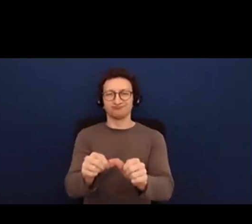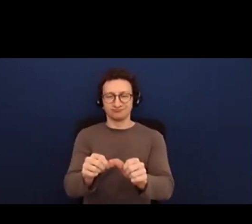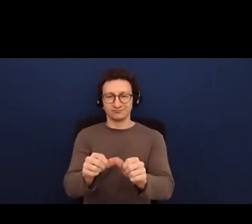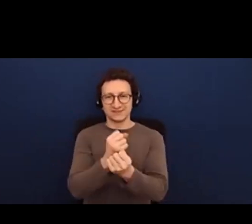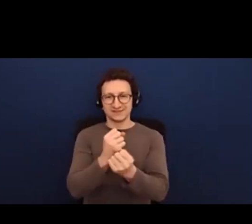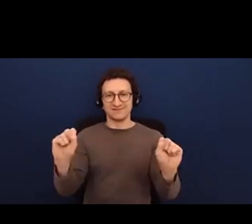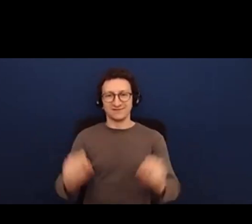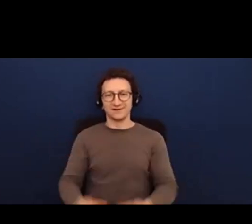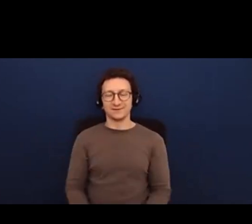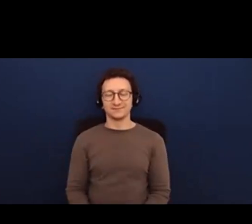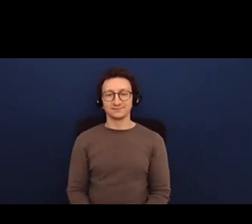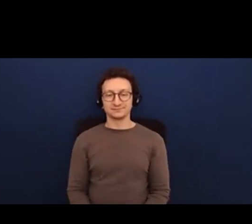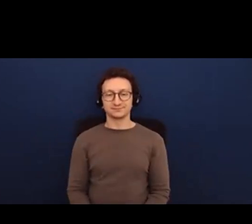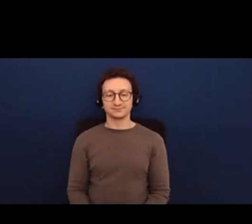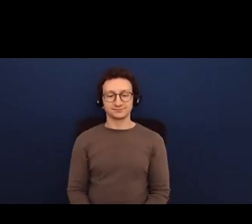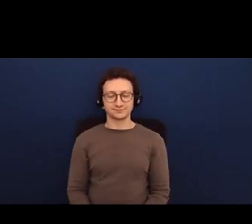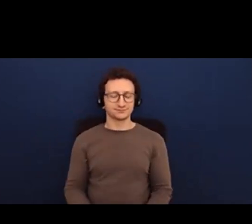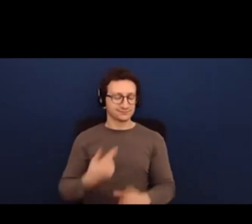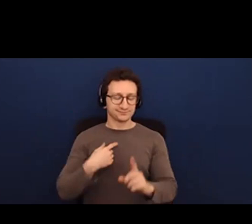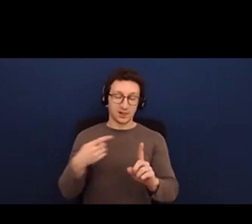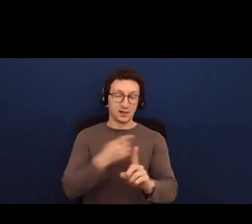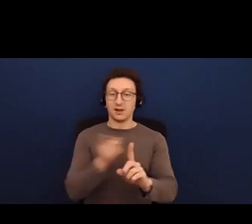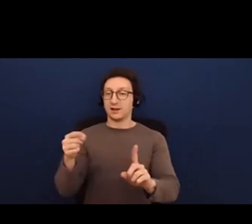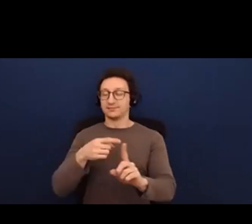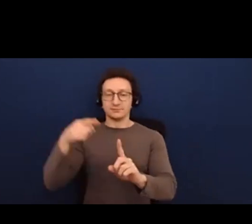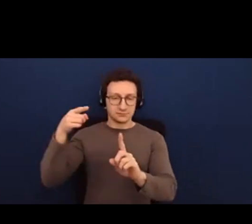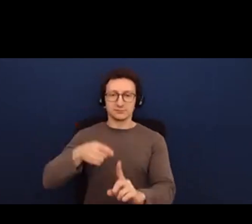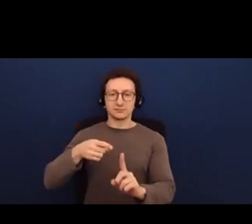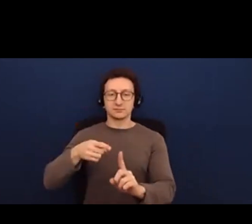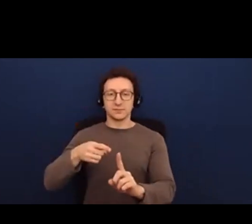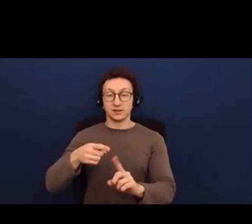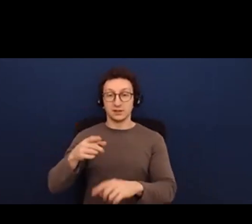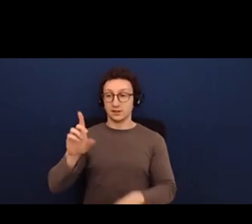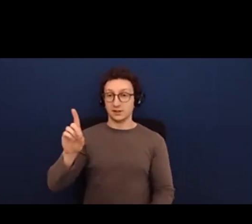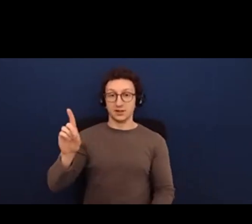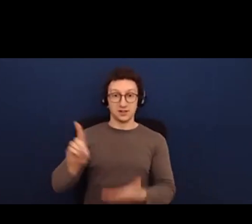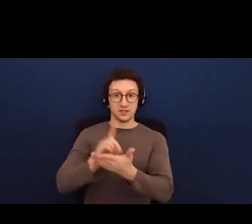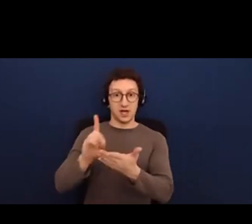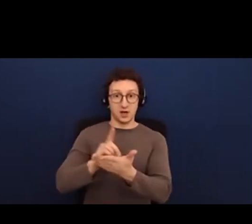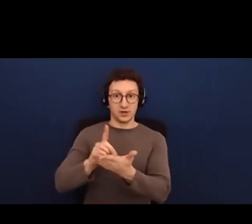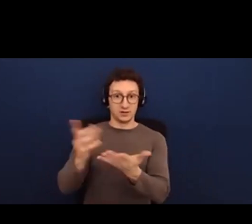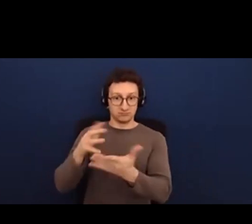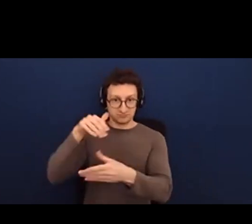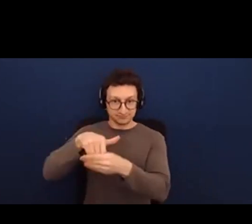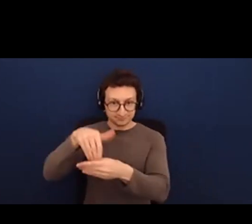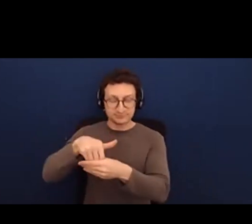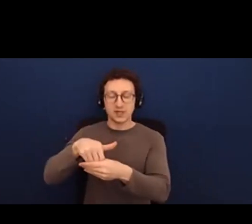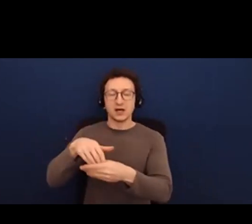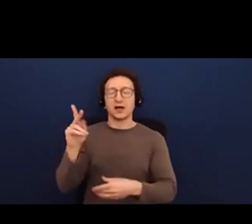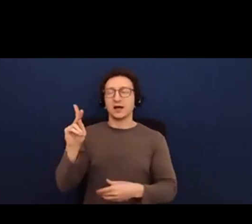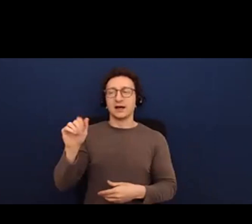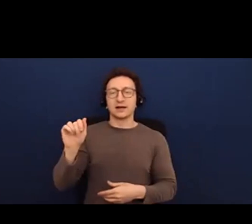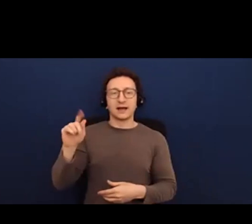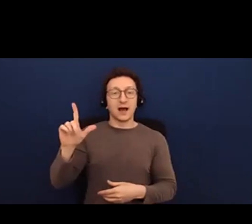The point is that in terms of the content of the diary, Kaplan once said that sometimes he